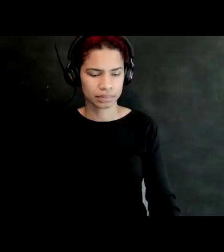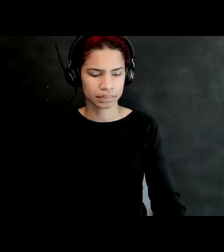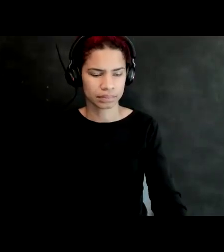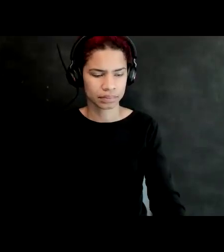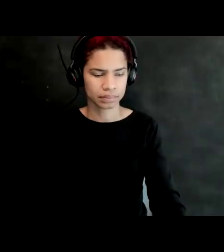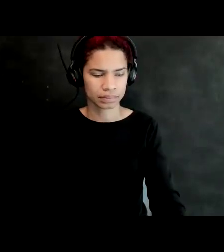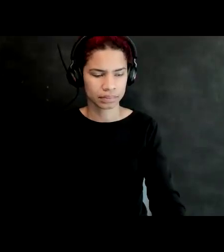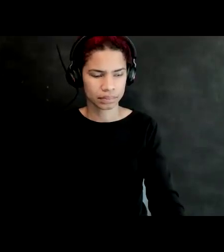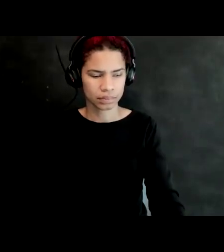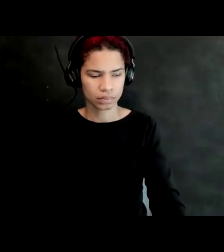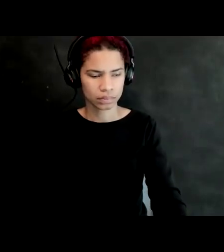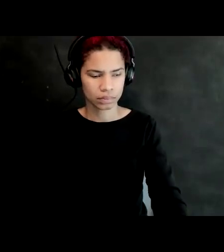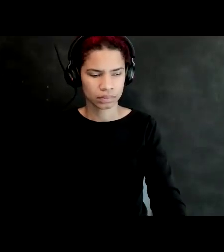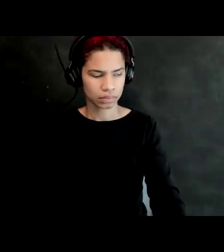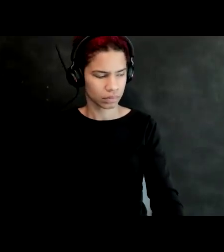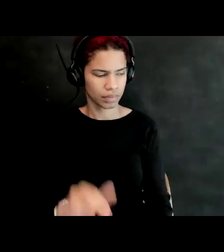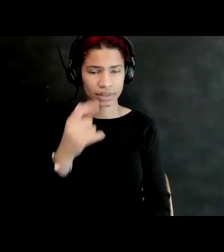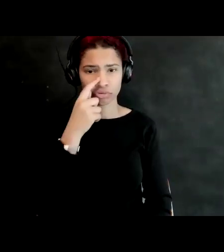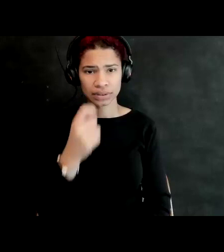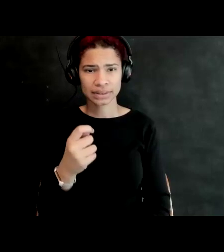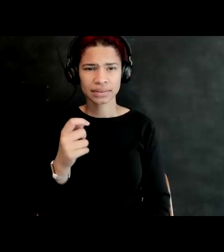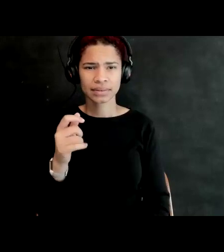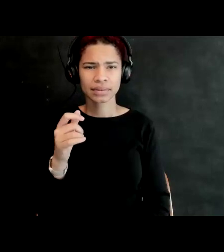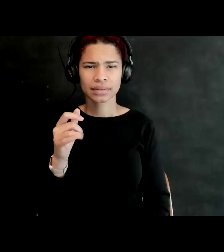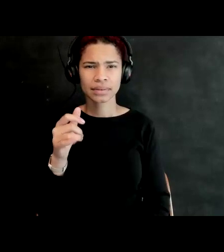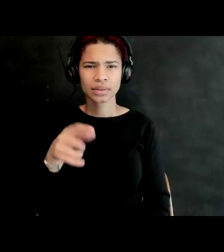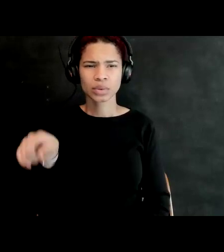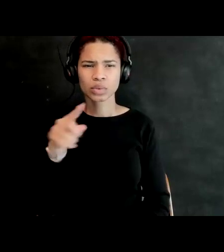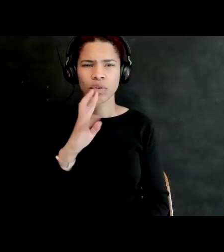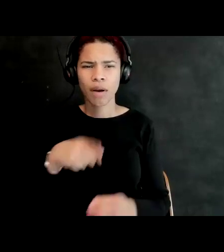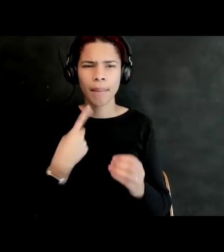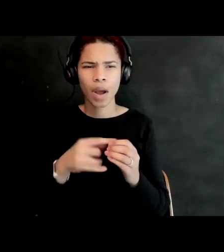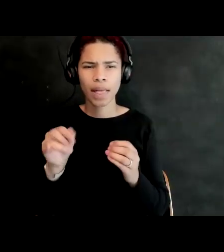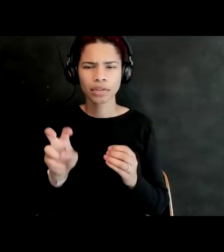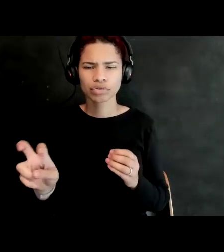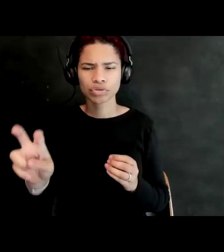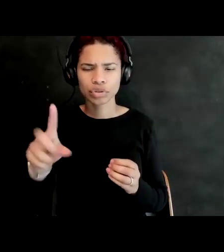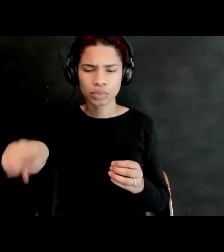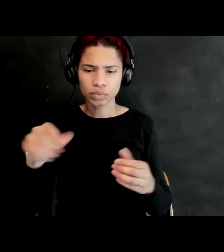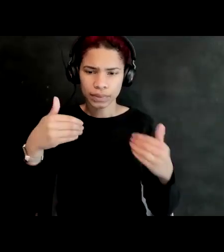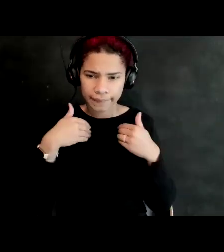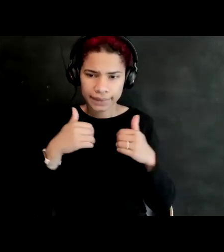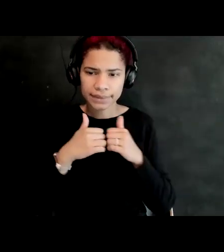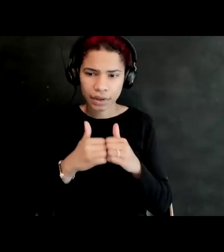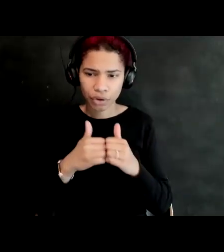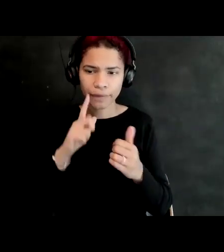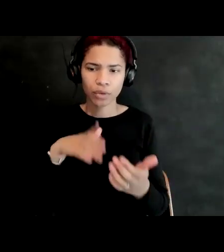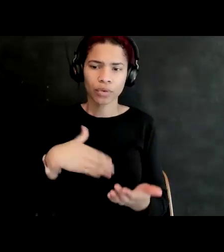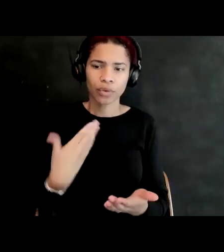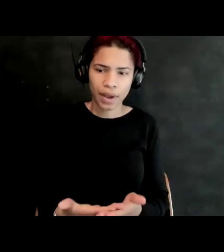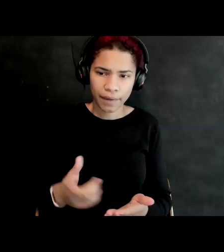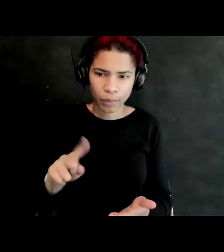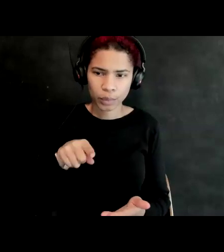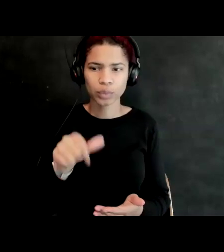I like that. That's interesting. As you all sort of talk about the journey that you took to get to where you got